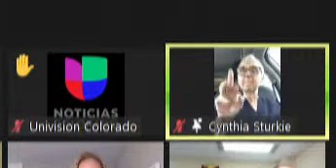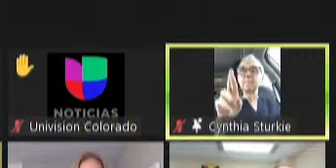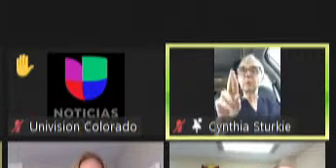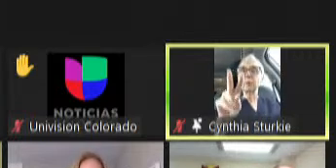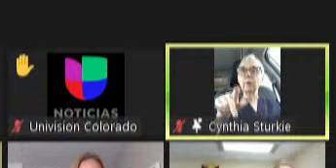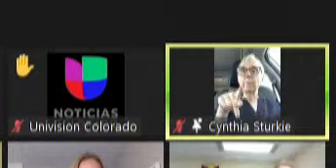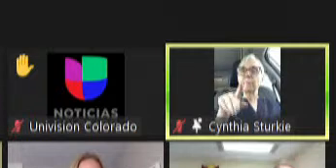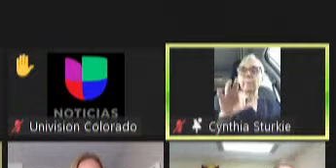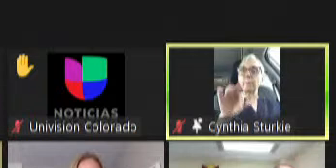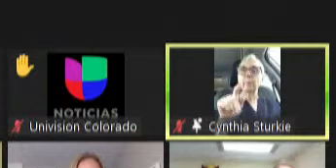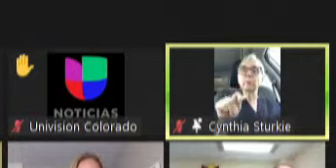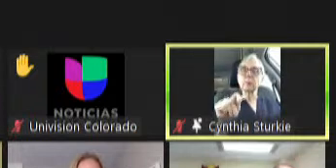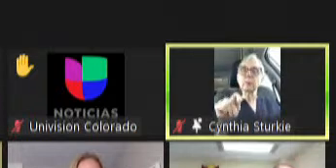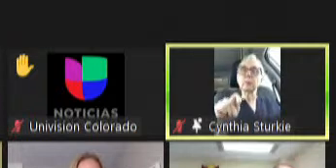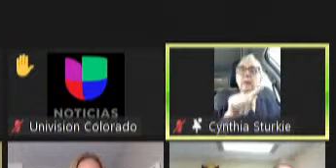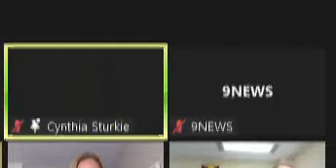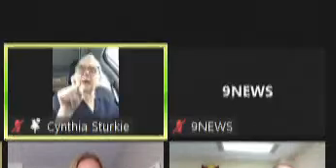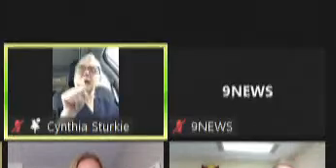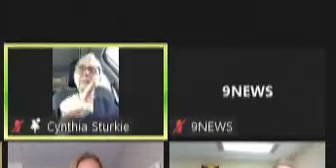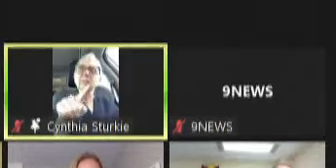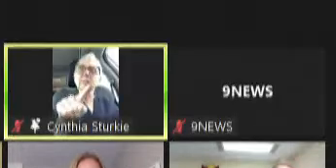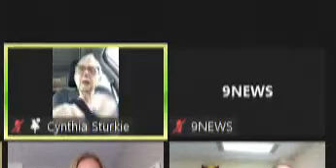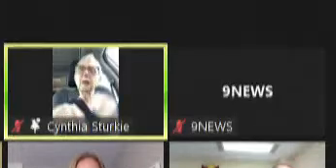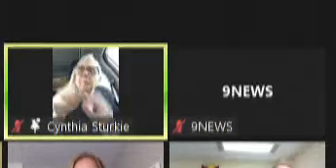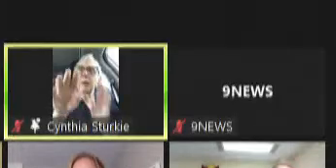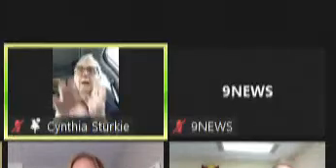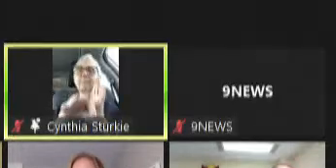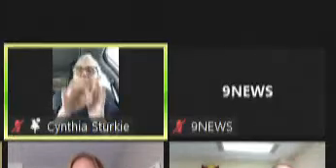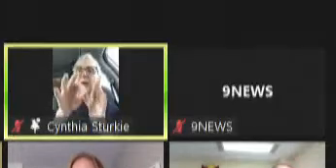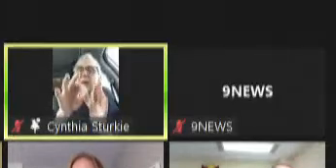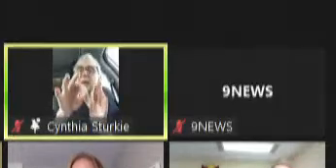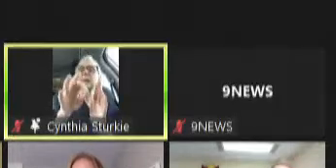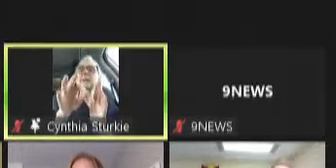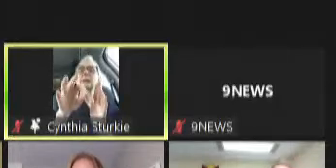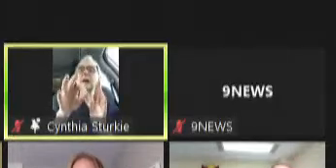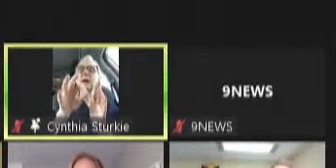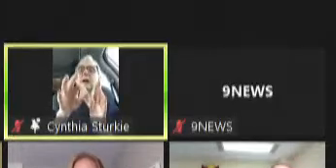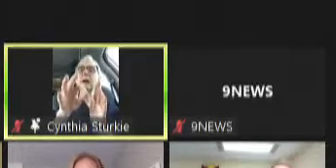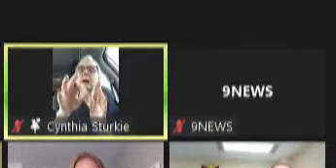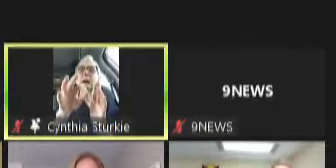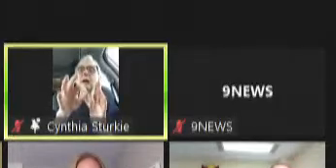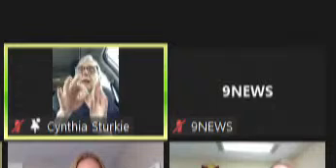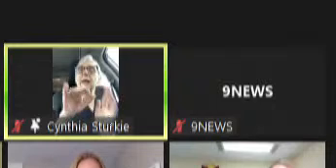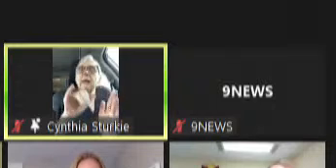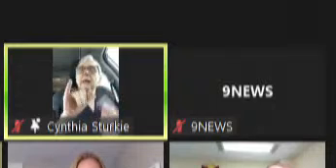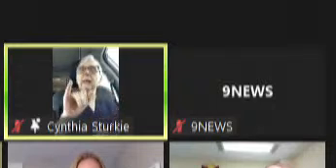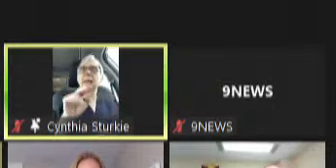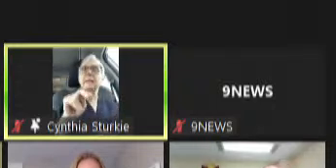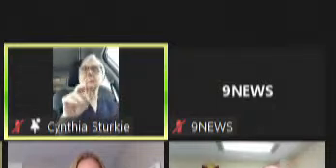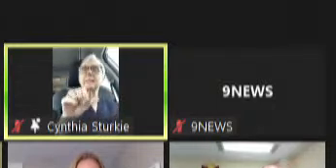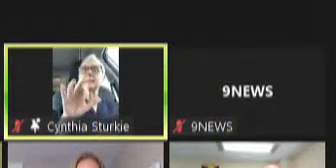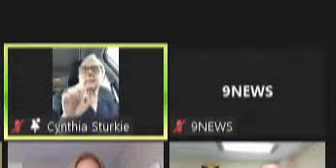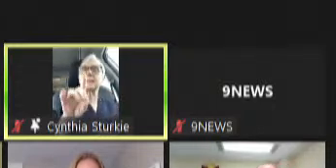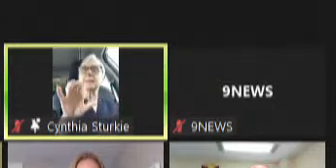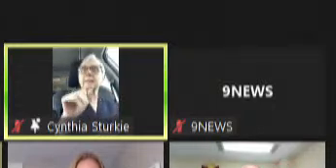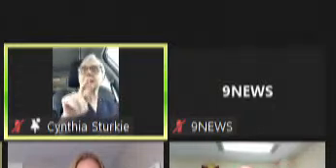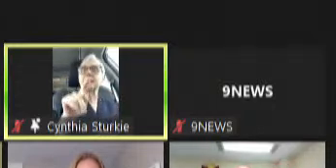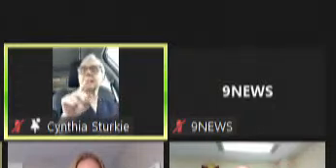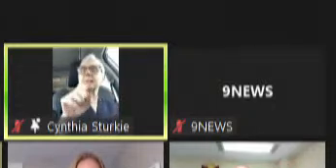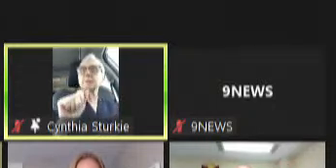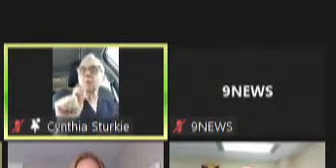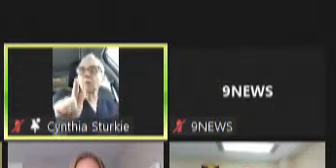the findings on incidental hospitalizations versus hospitalizations primarily due to